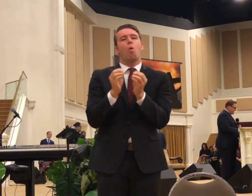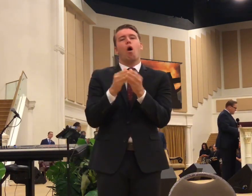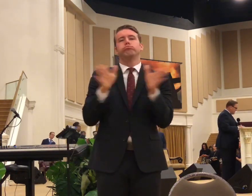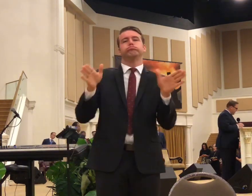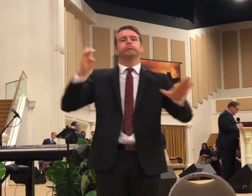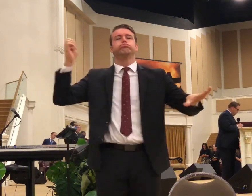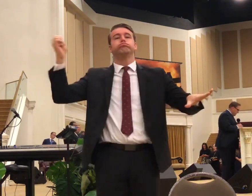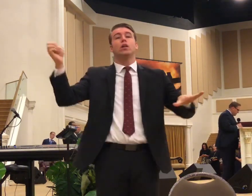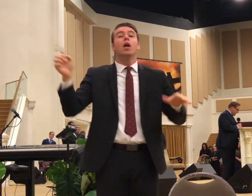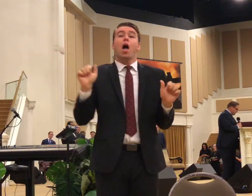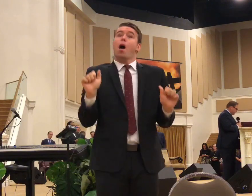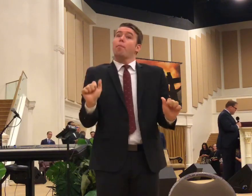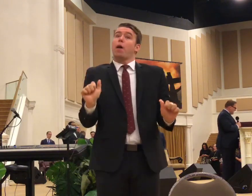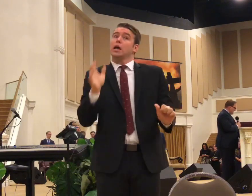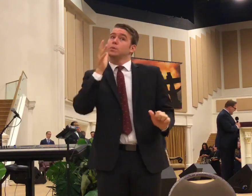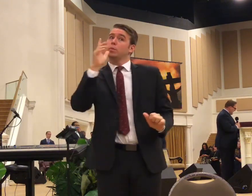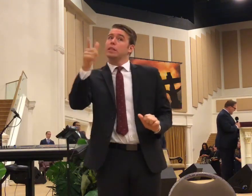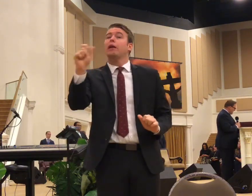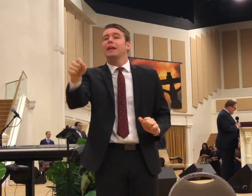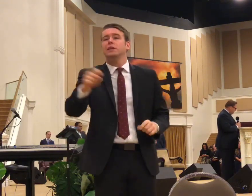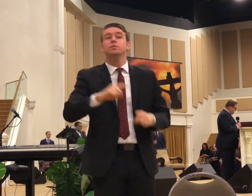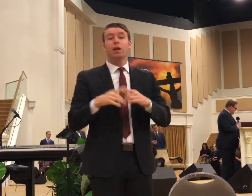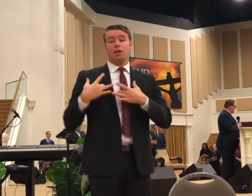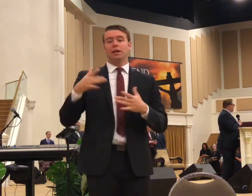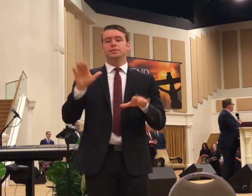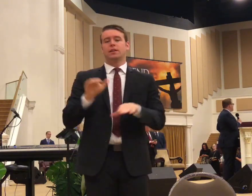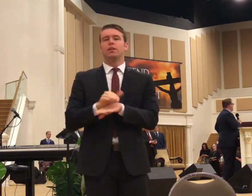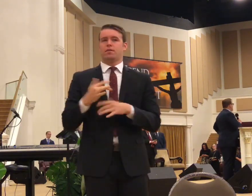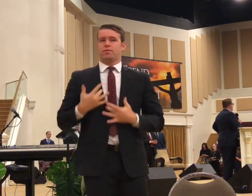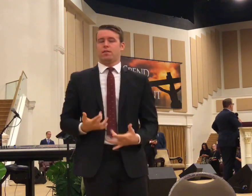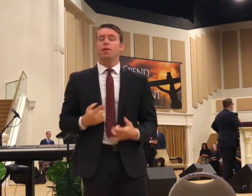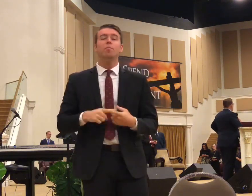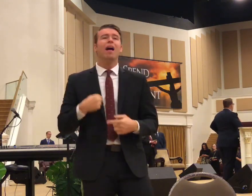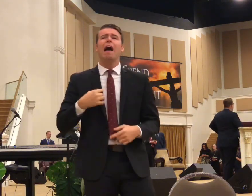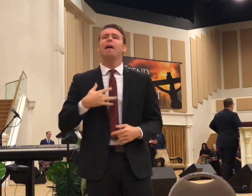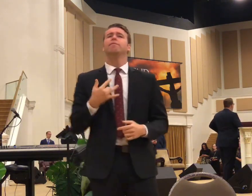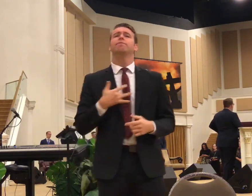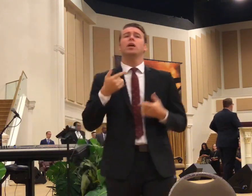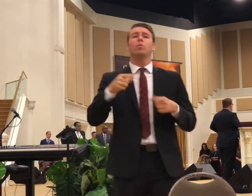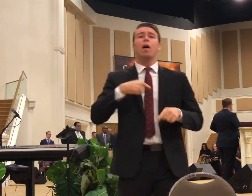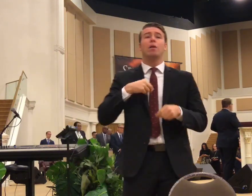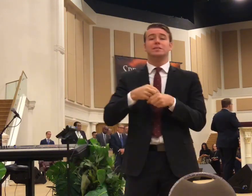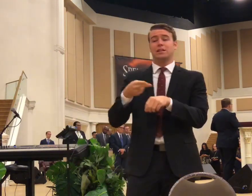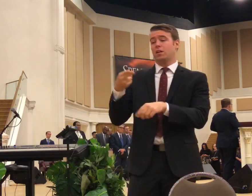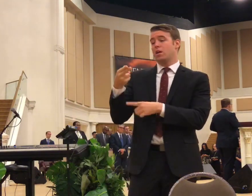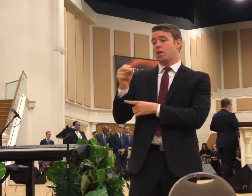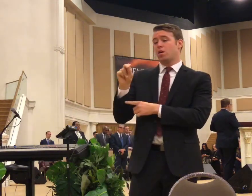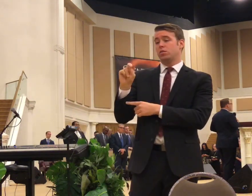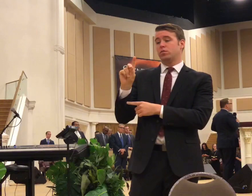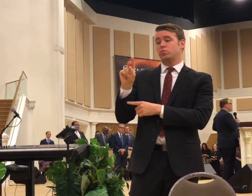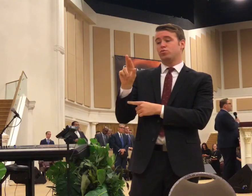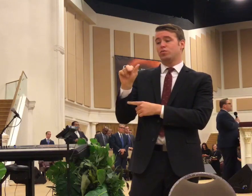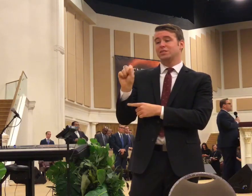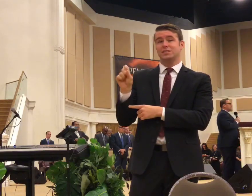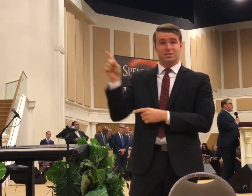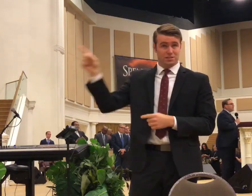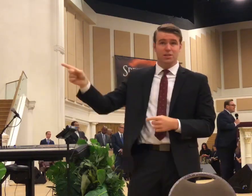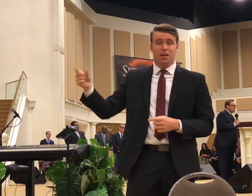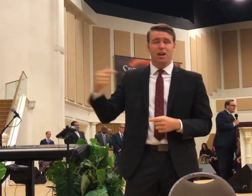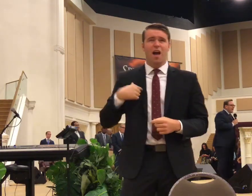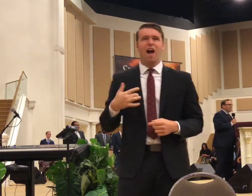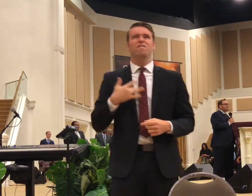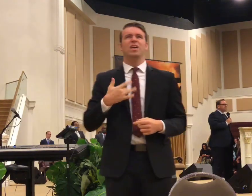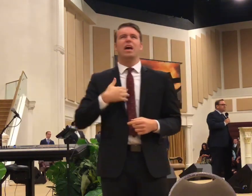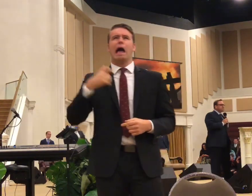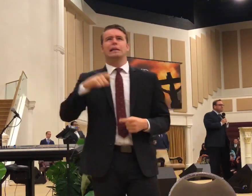get evangelistic in the process. But I did feel, while I was in Honduras this past week, to go